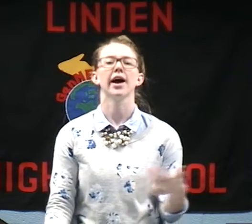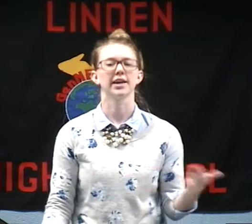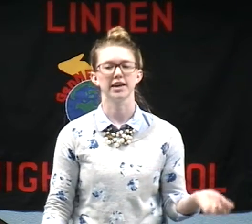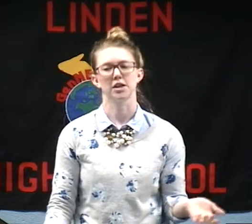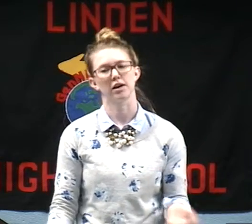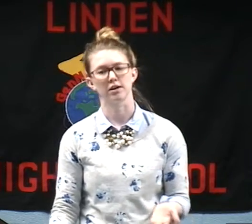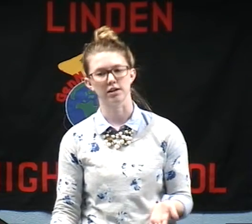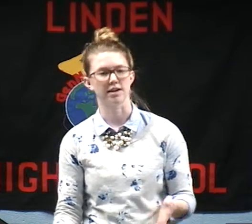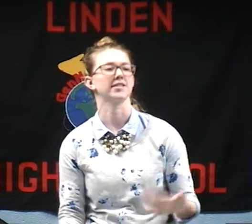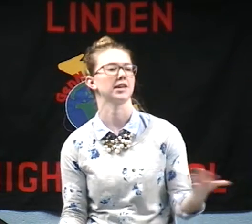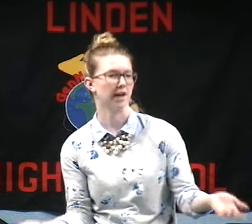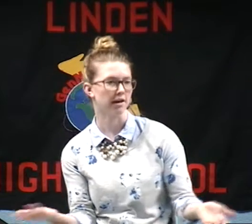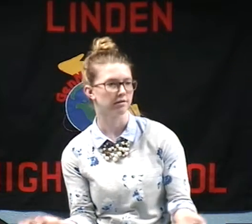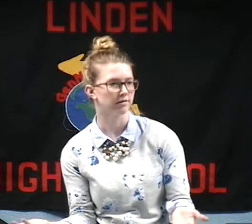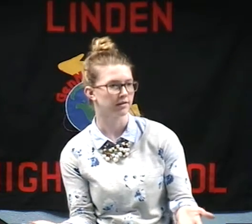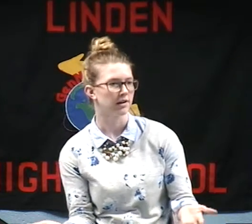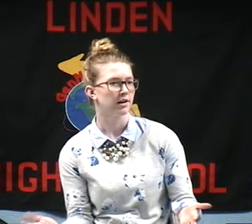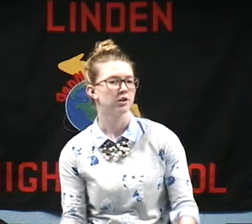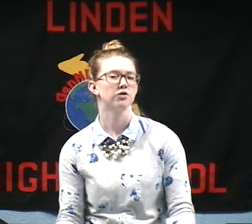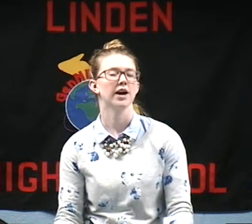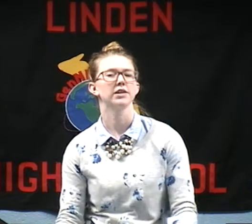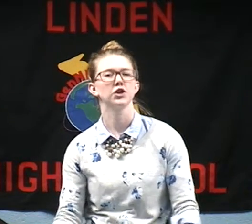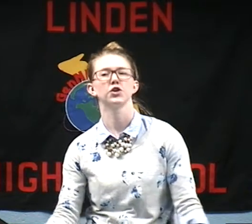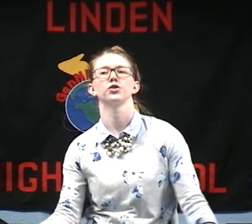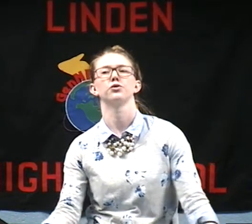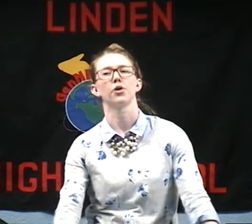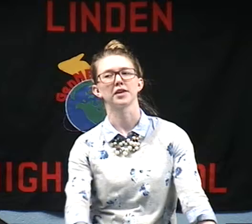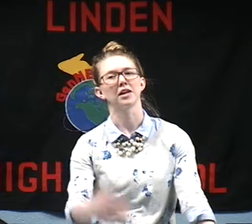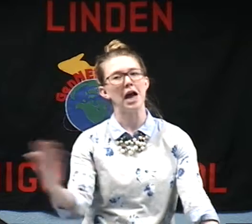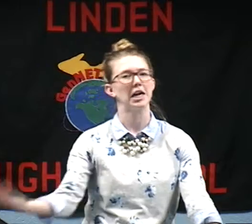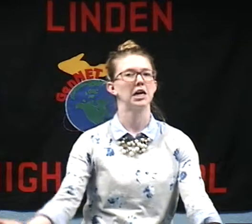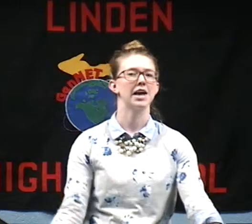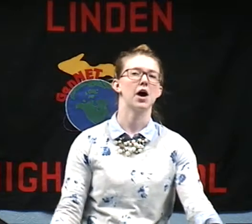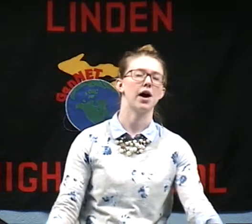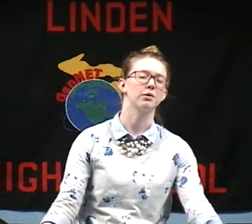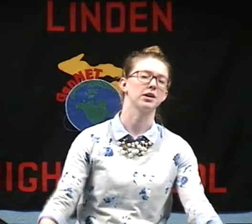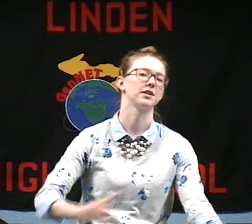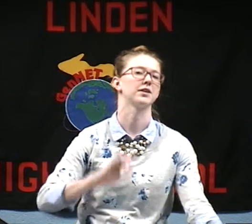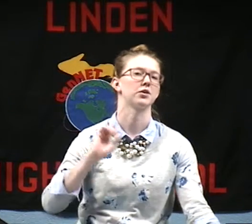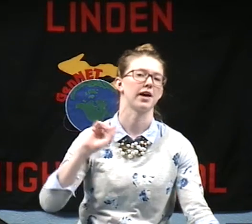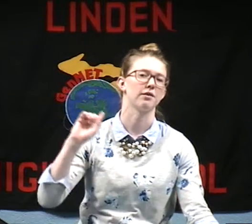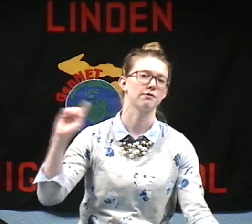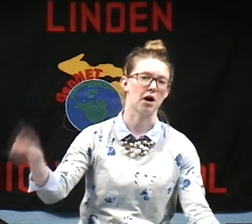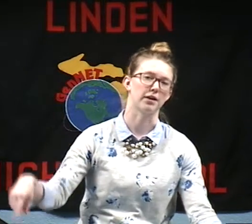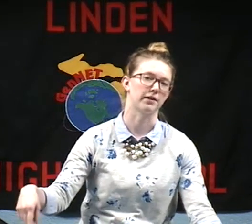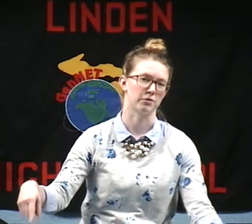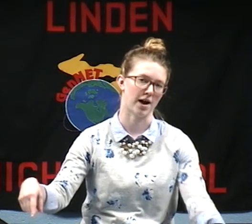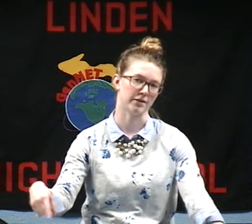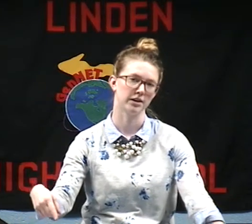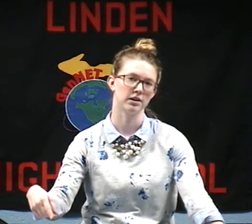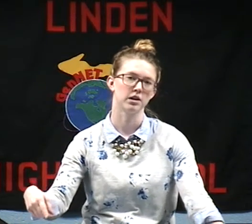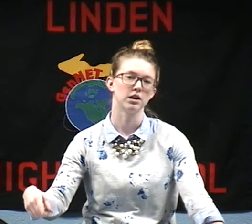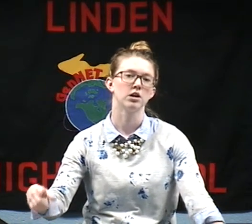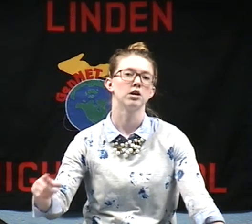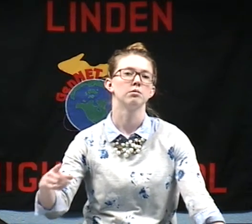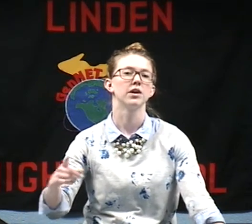can get there in less than a day. Driving to North Carolina, now I would consider that far if I'm driving. It's like a 10-hour. But if